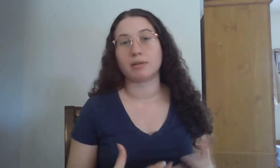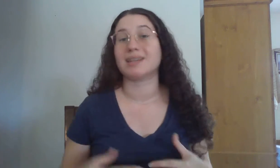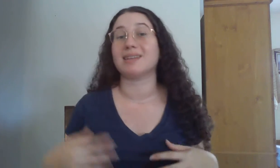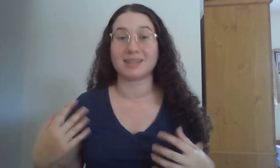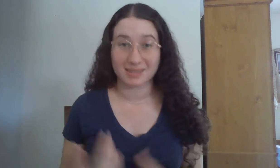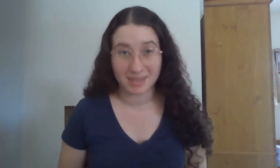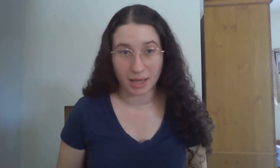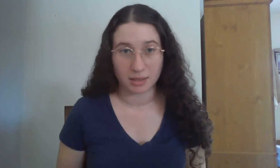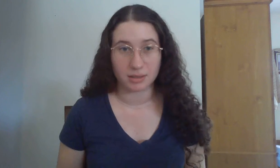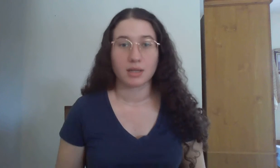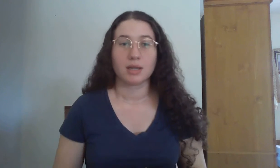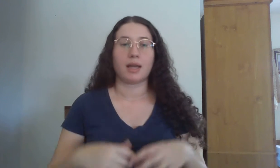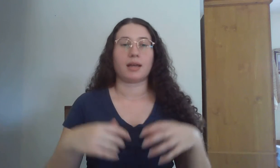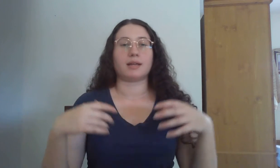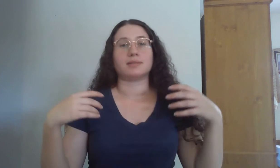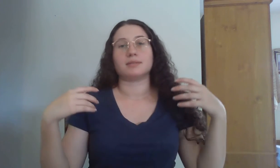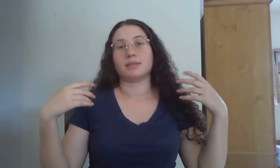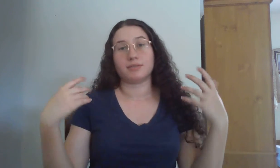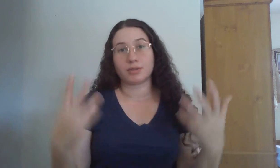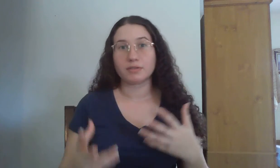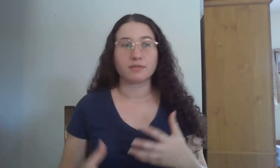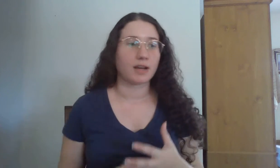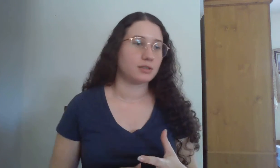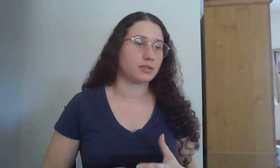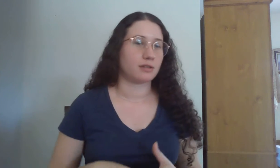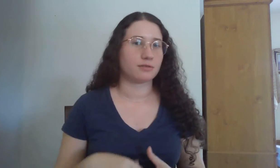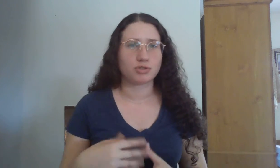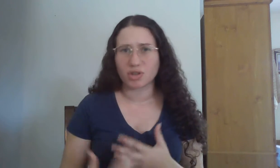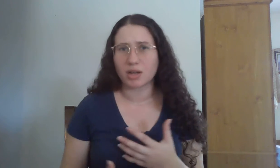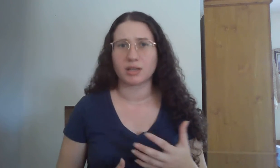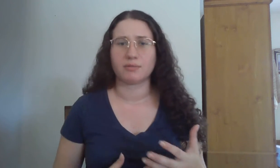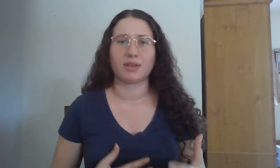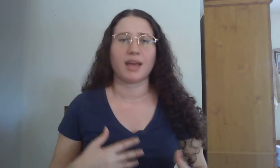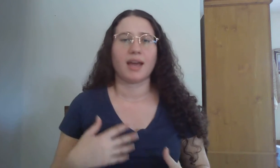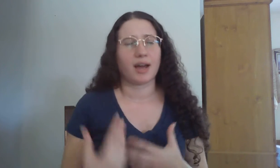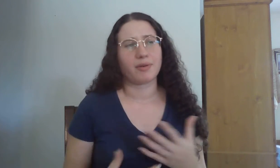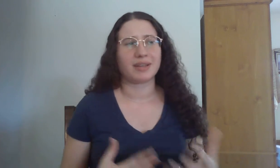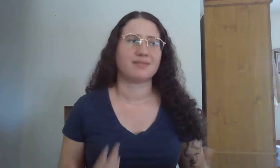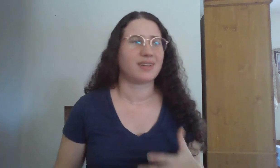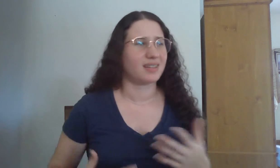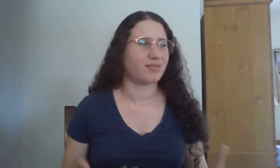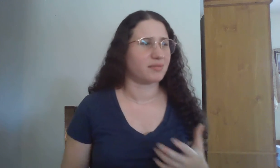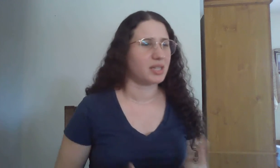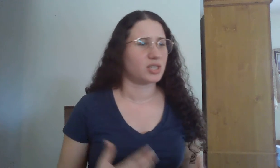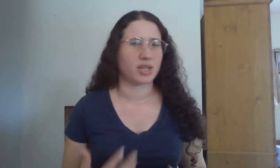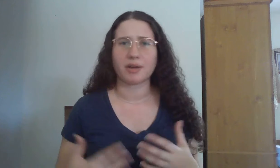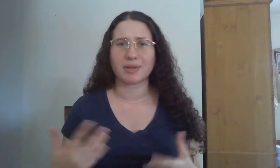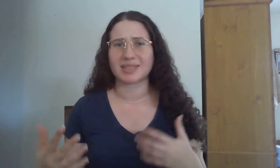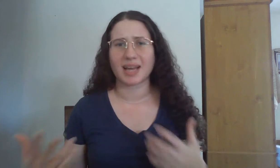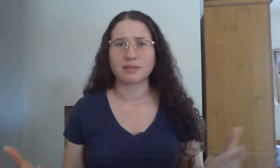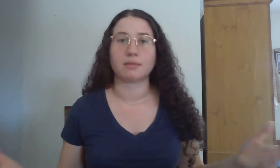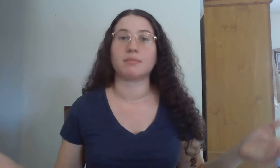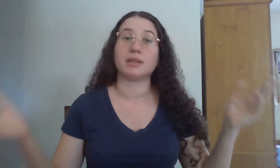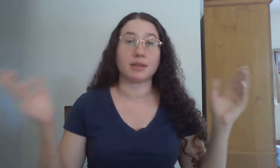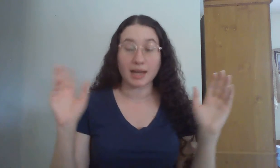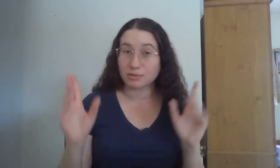showing and less telling. And if you ever find yourself struggling with how do I convey information, how do I tell somebody, that's